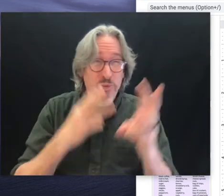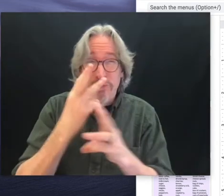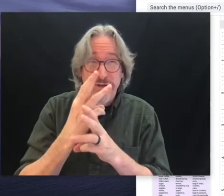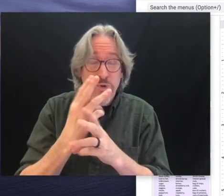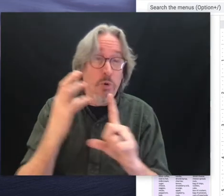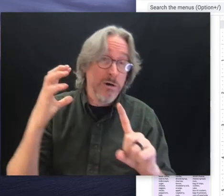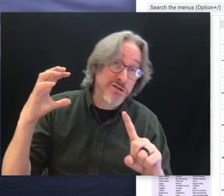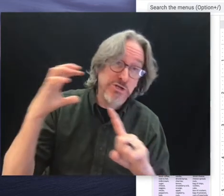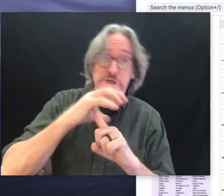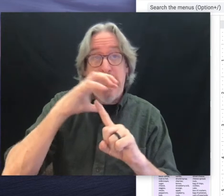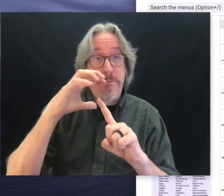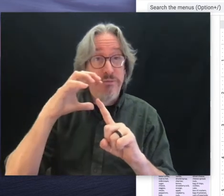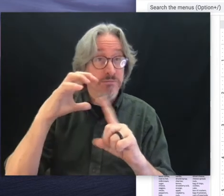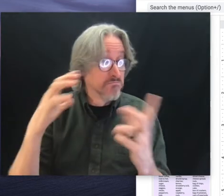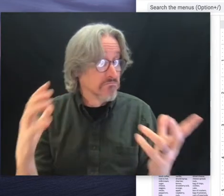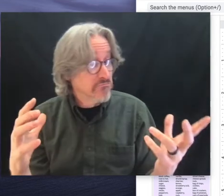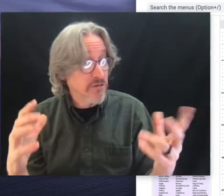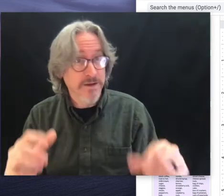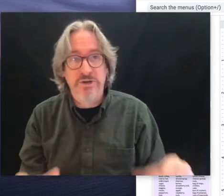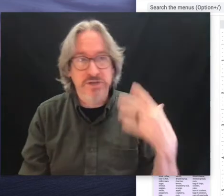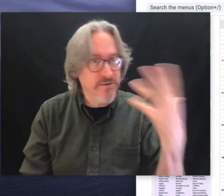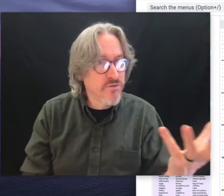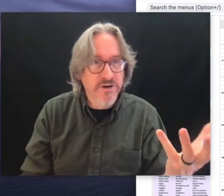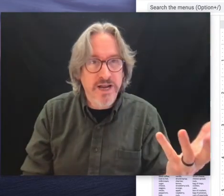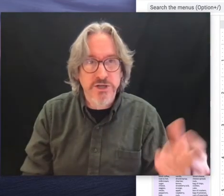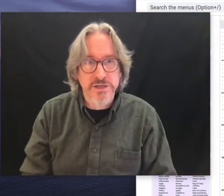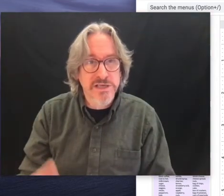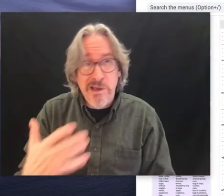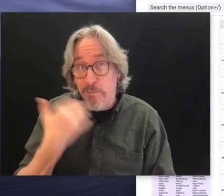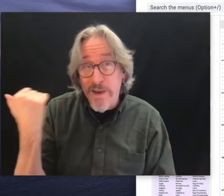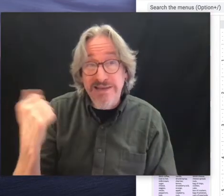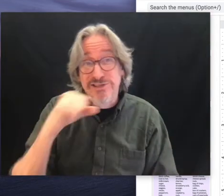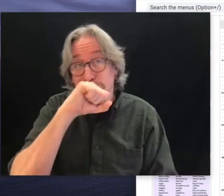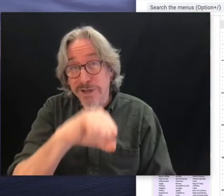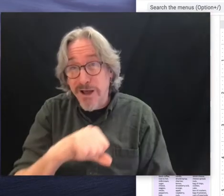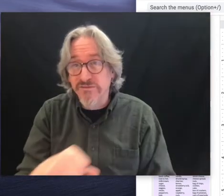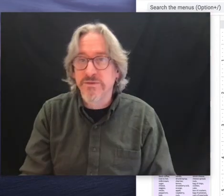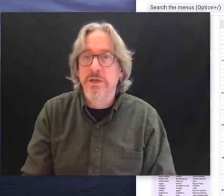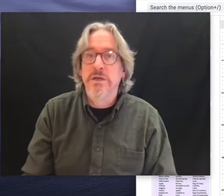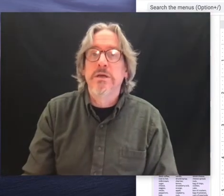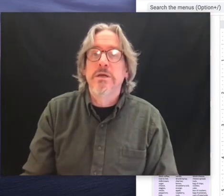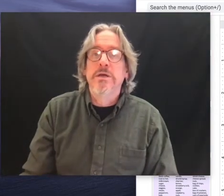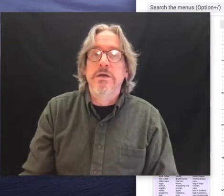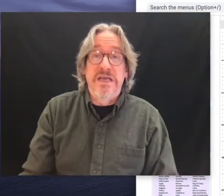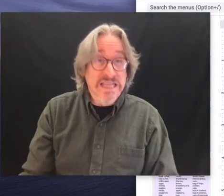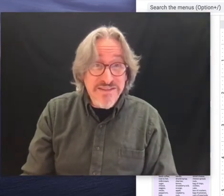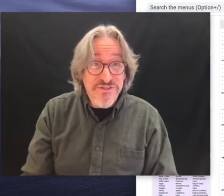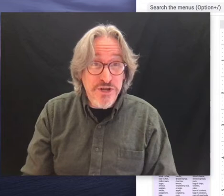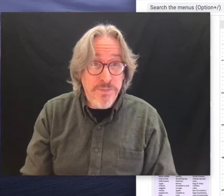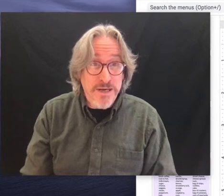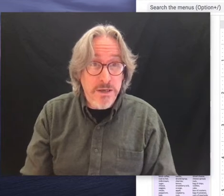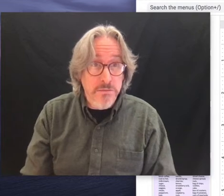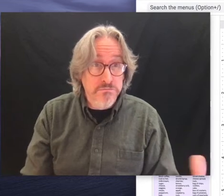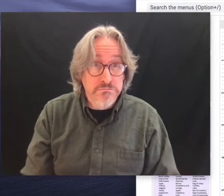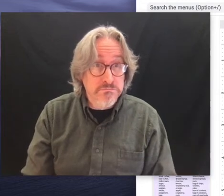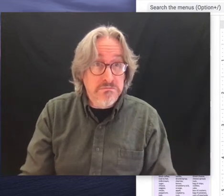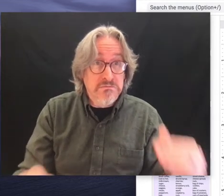in the world or champ, right? There's different variations. Best, love, cliff